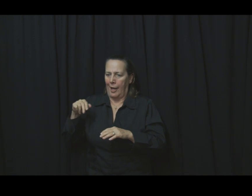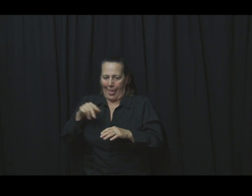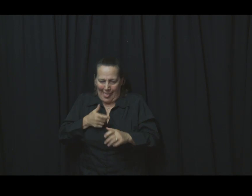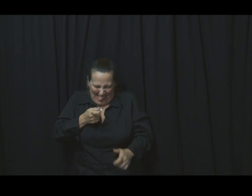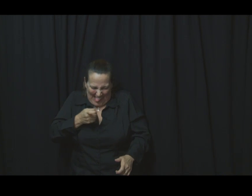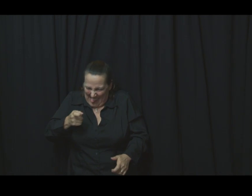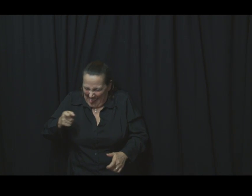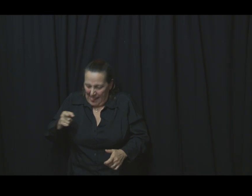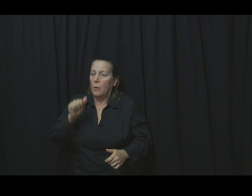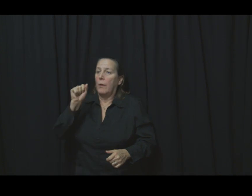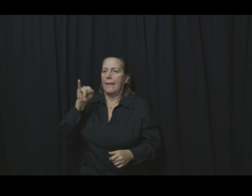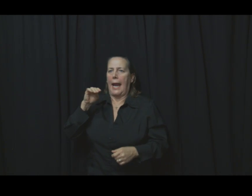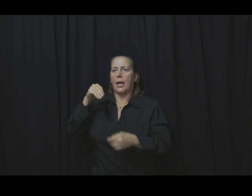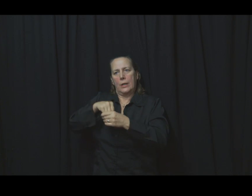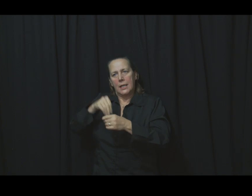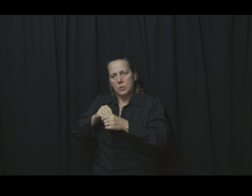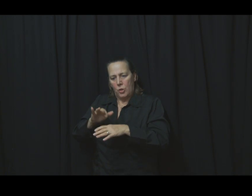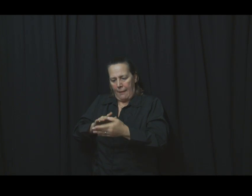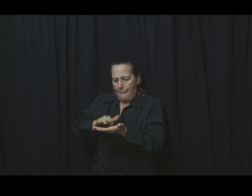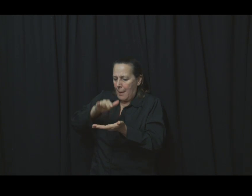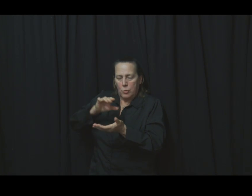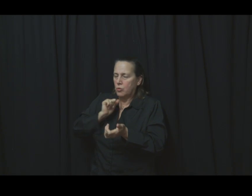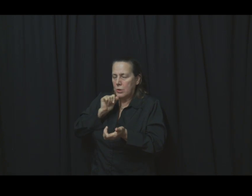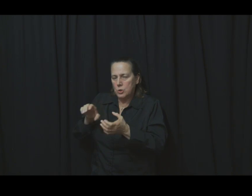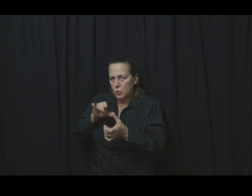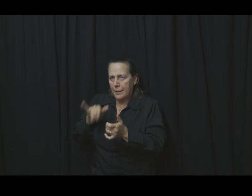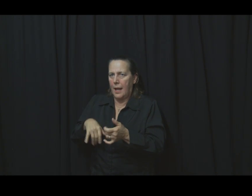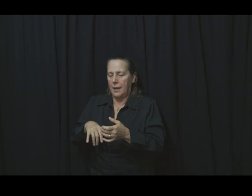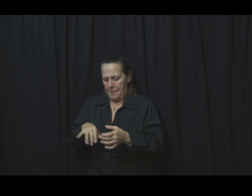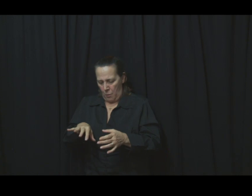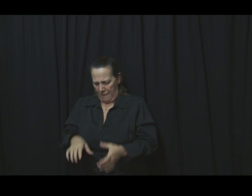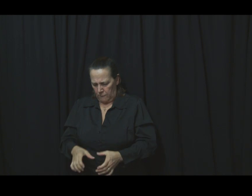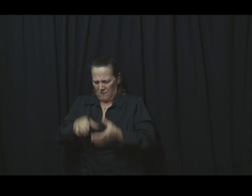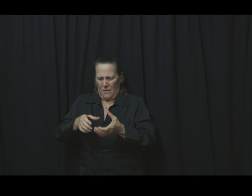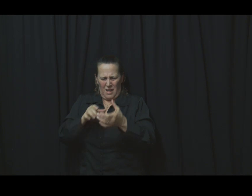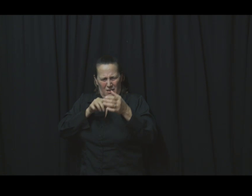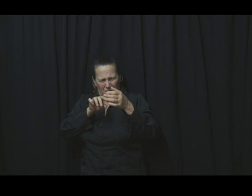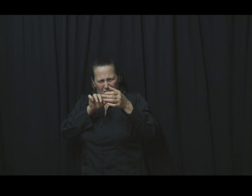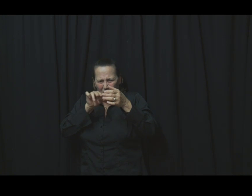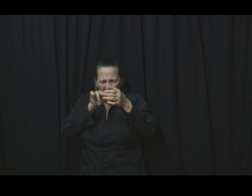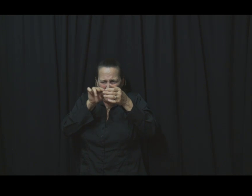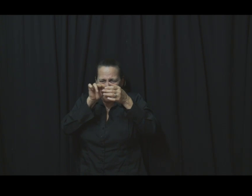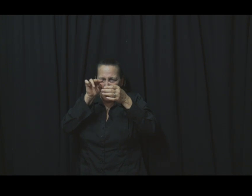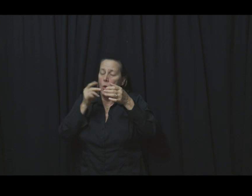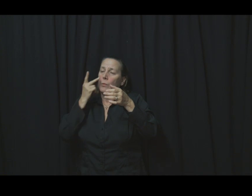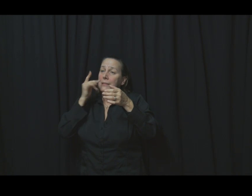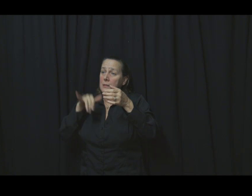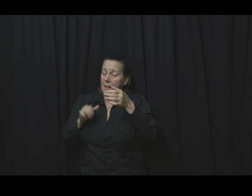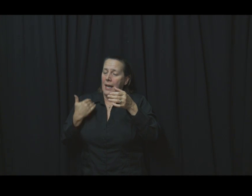ancient atmosphere into the bubbles. And we find certain of these cylinders to have